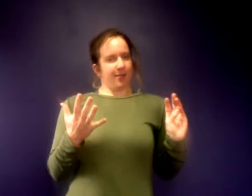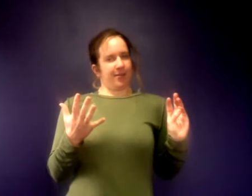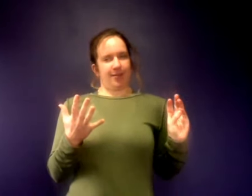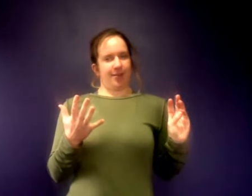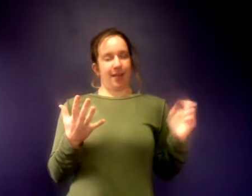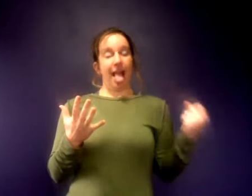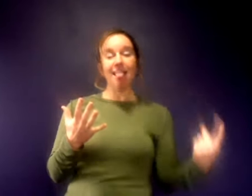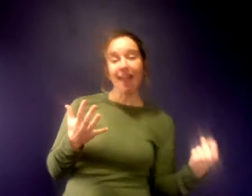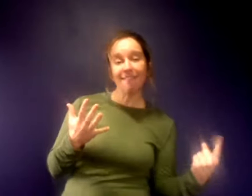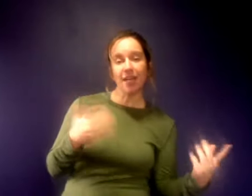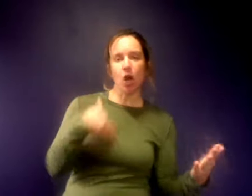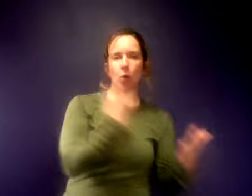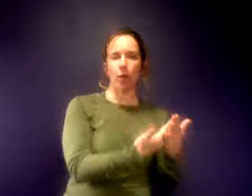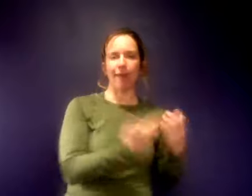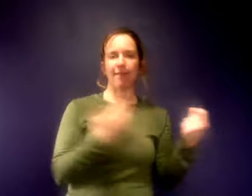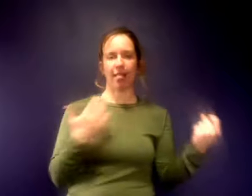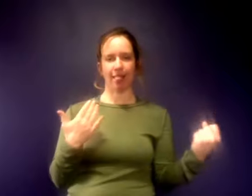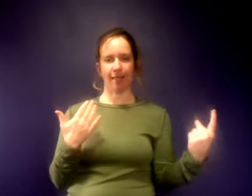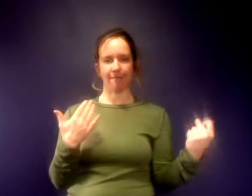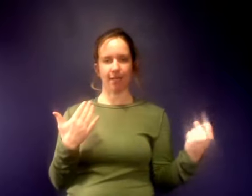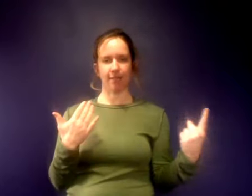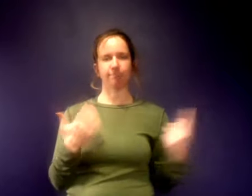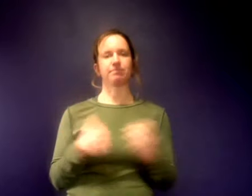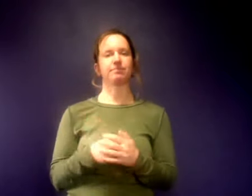I'm going to ask you a question. What is 6 plus 5?